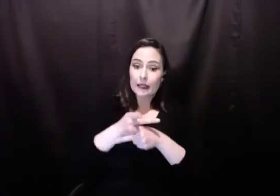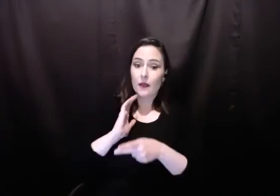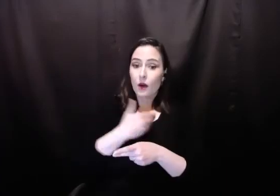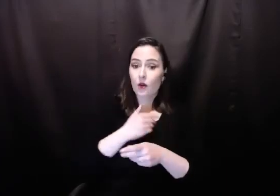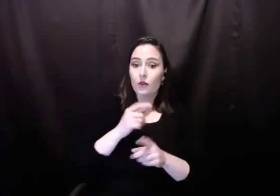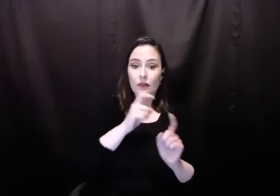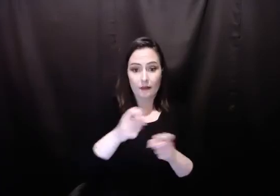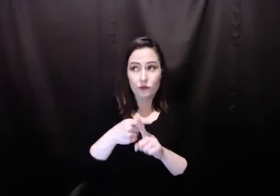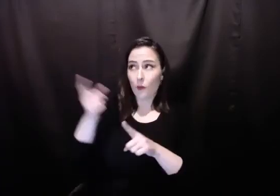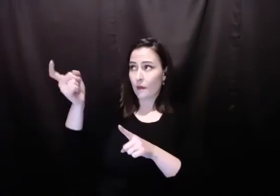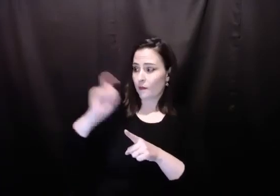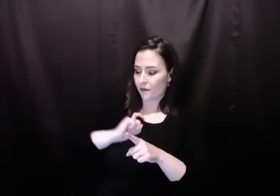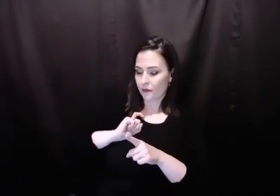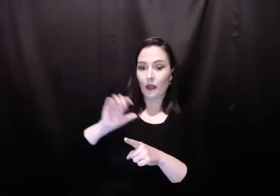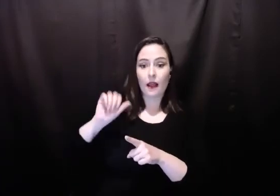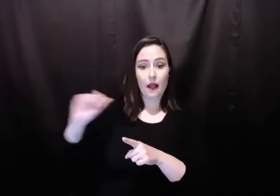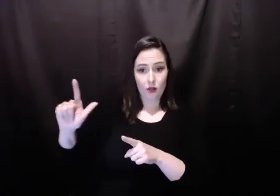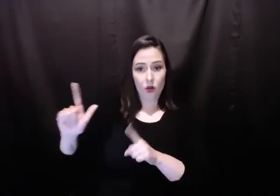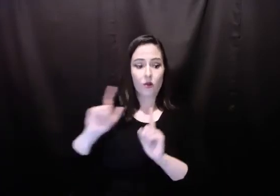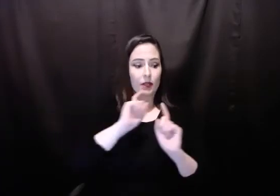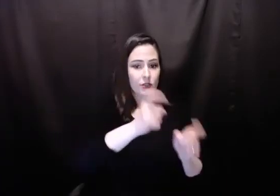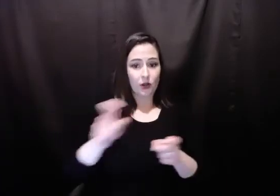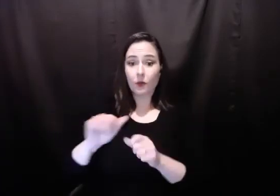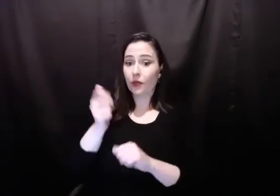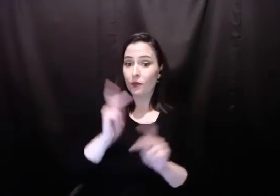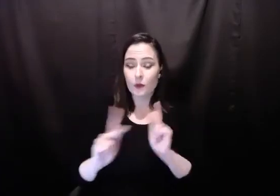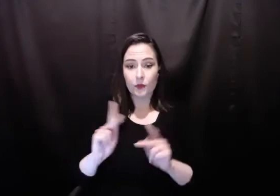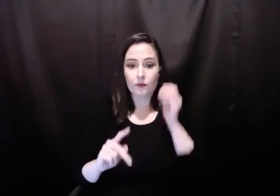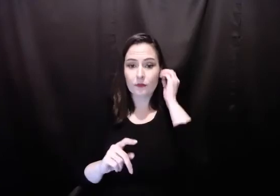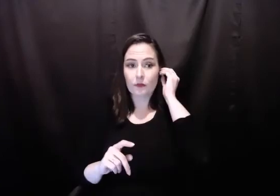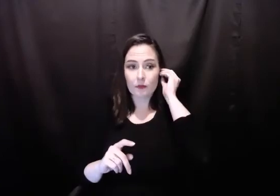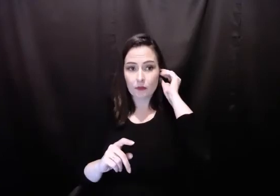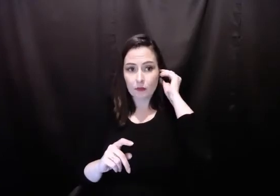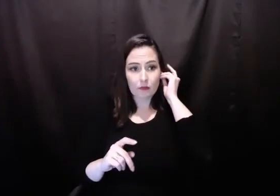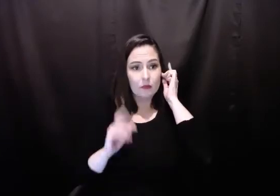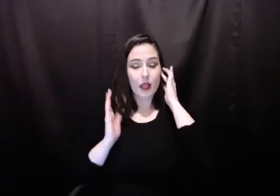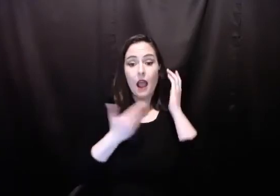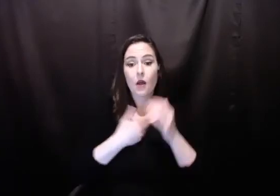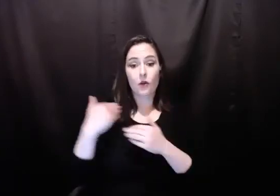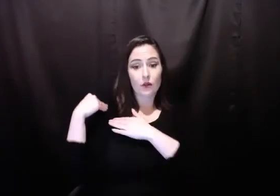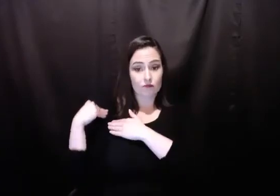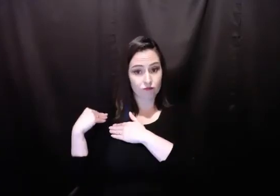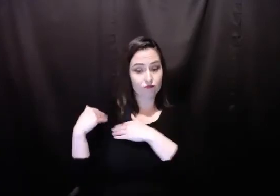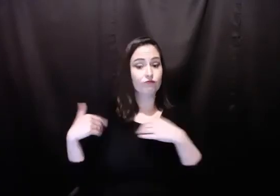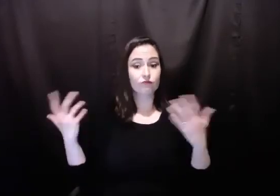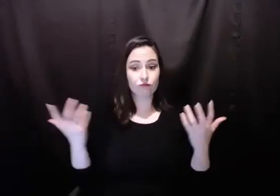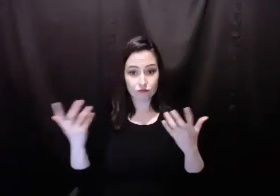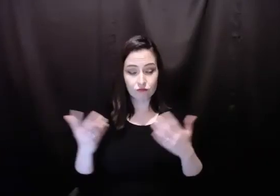obligation is to those still in need. Leading another person from despair to hope and love